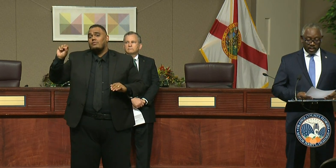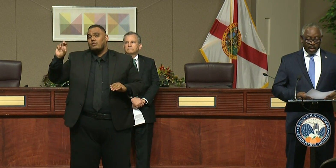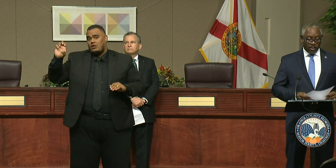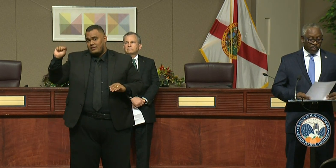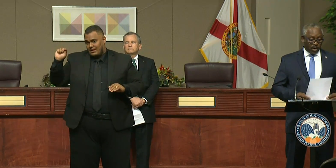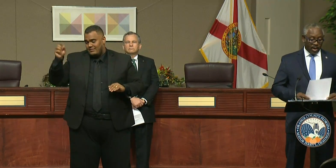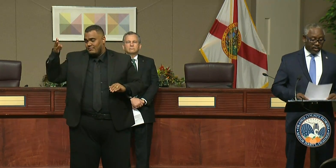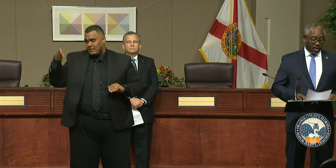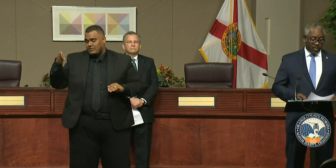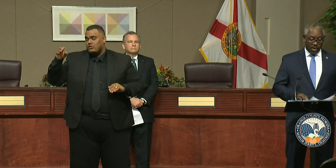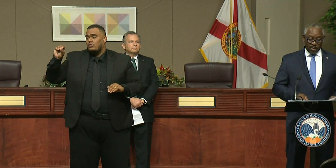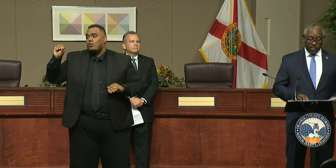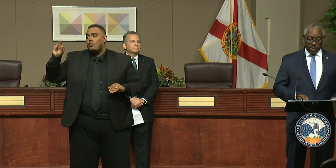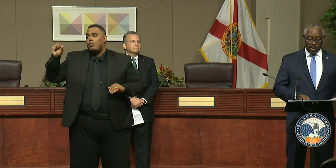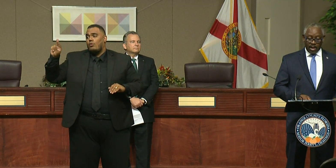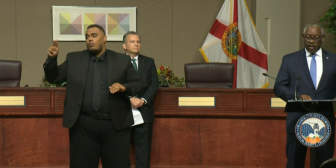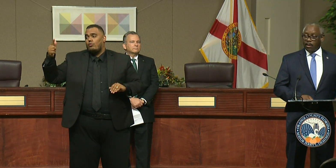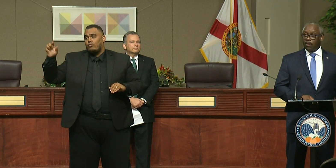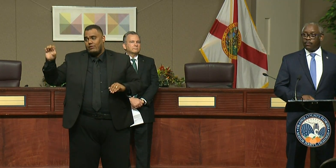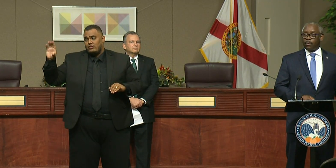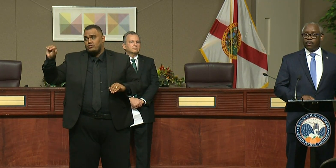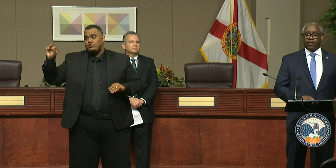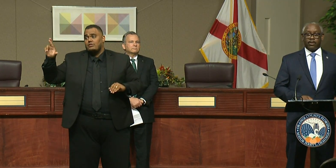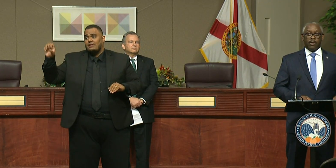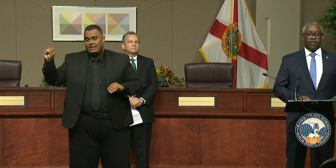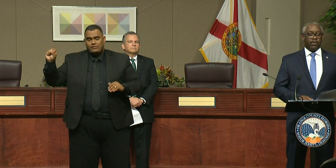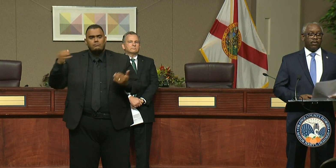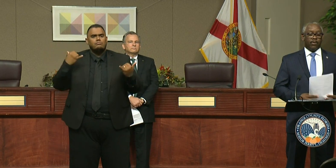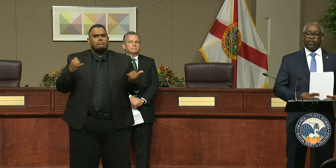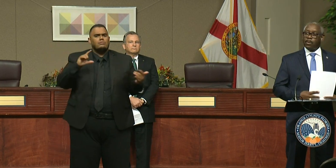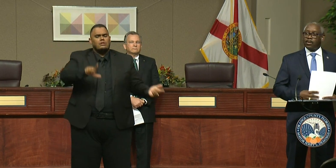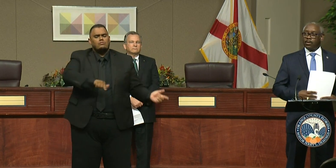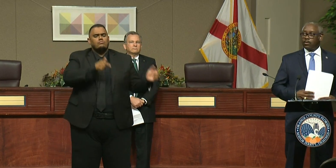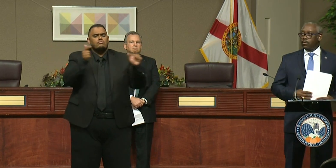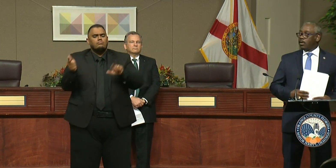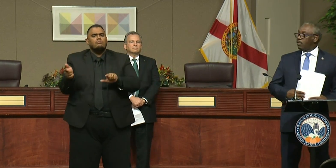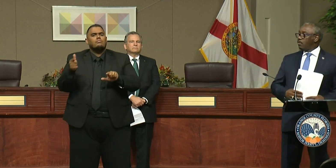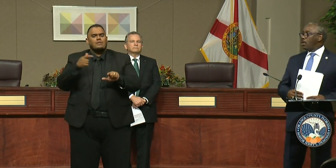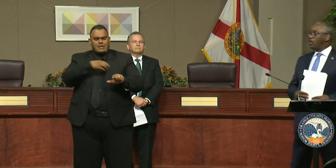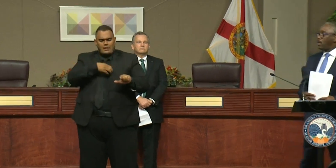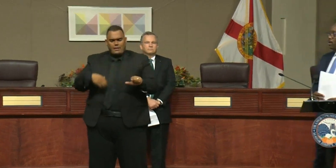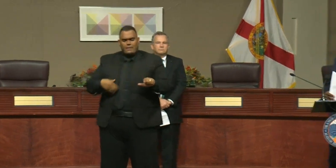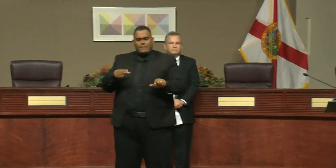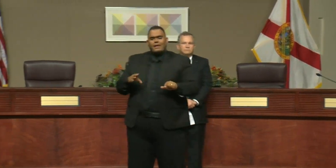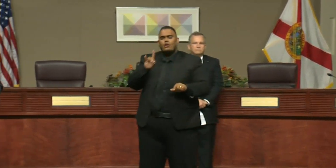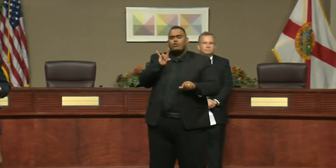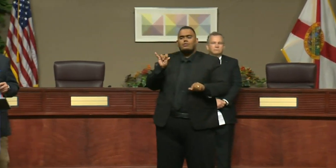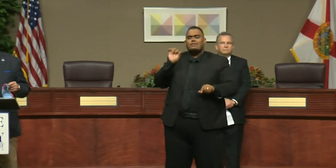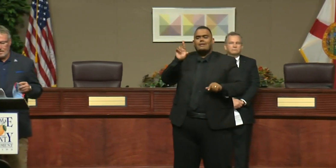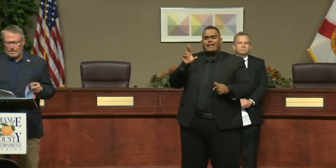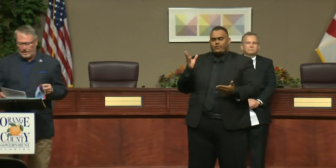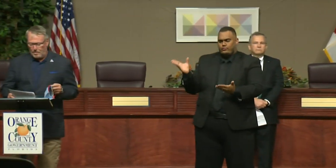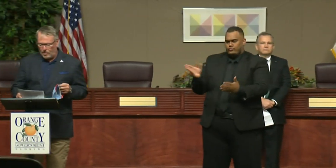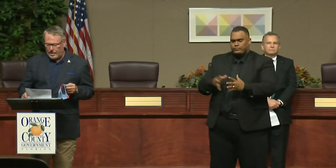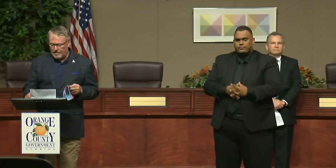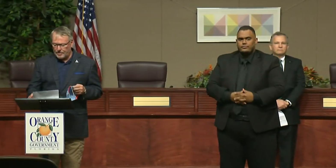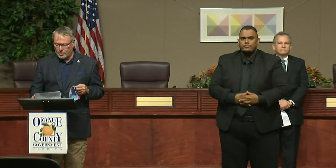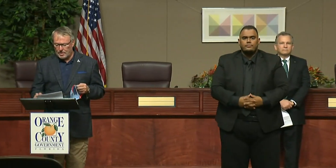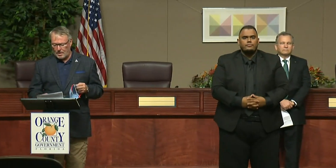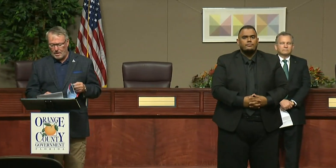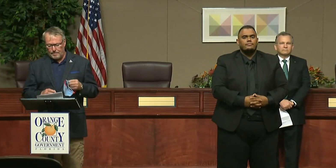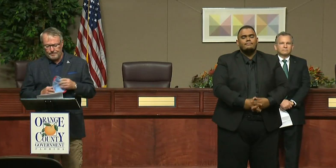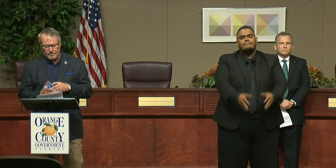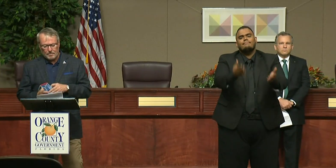At this time, I'm going to ask Mayor Buddy Dyer to come forward and share with you information as well. Mayor Dyer. Thank you, Mayor